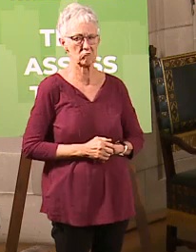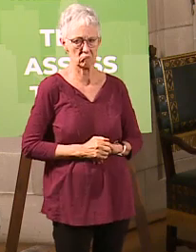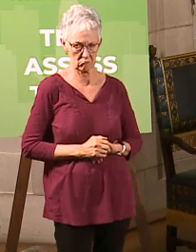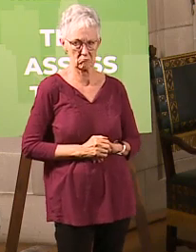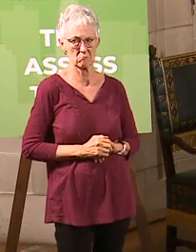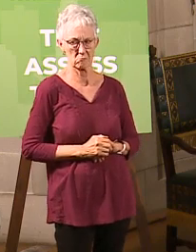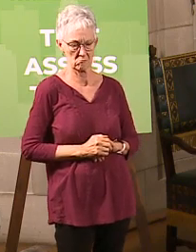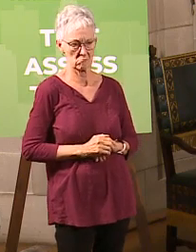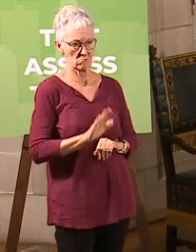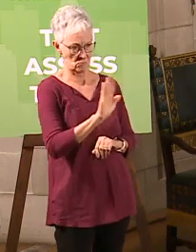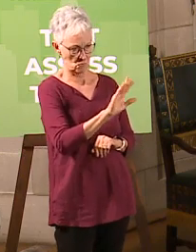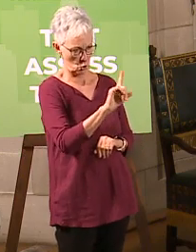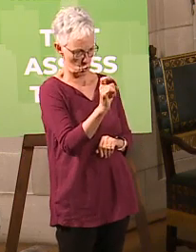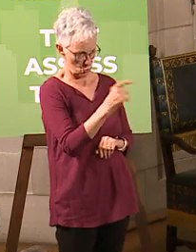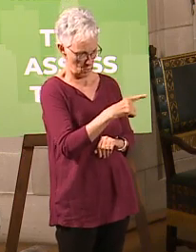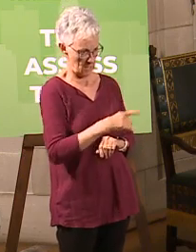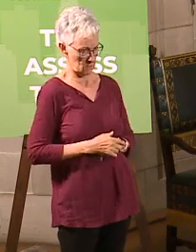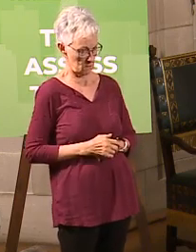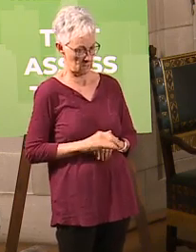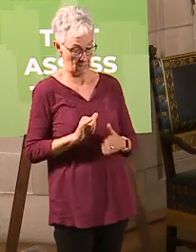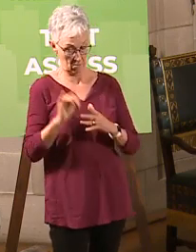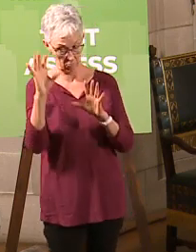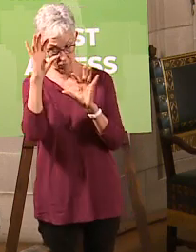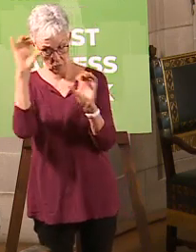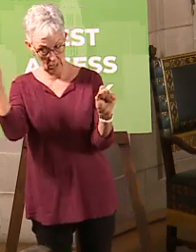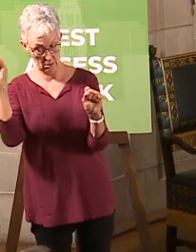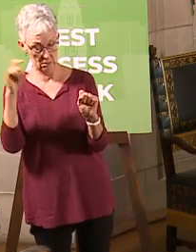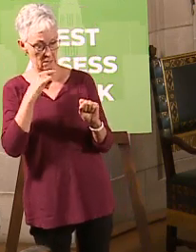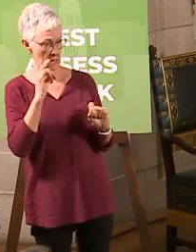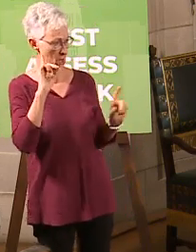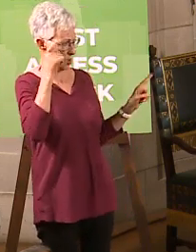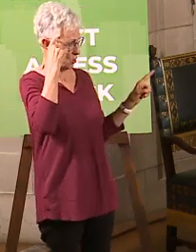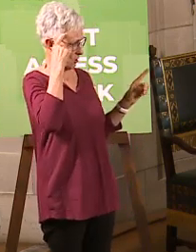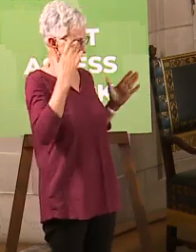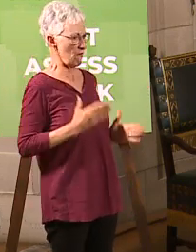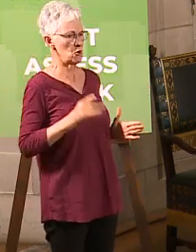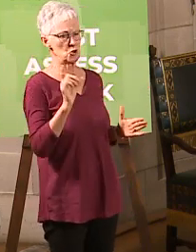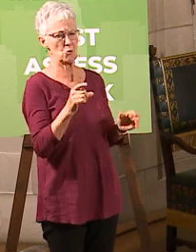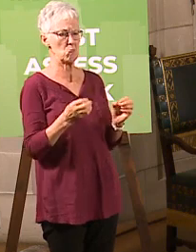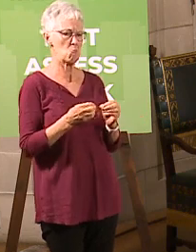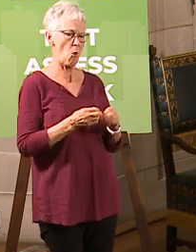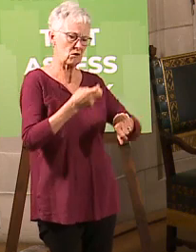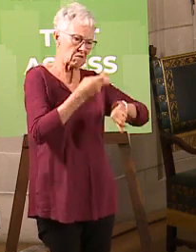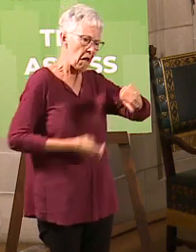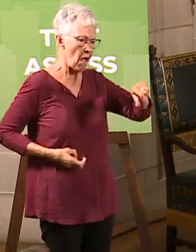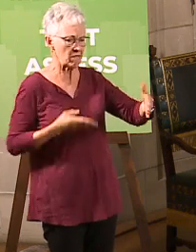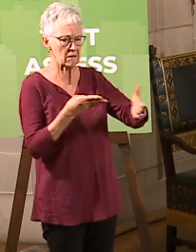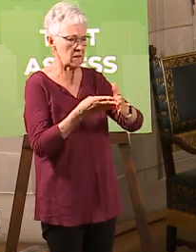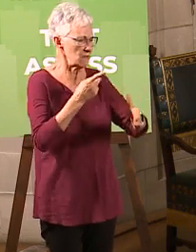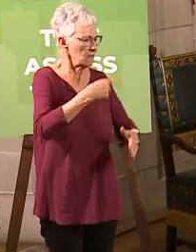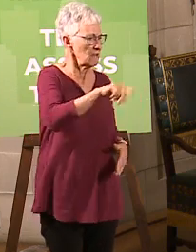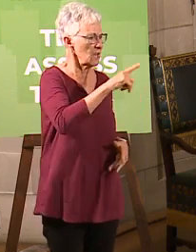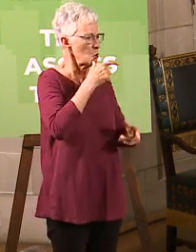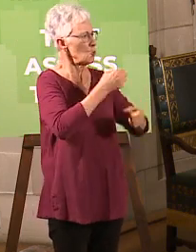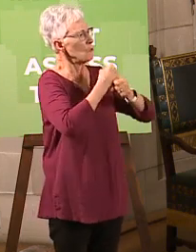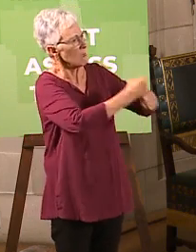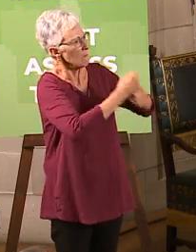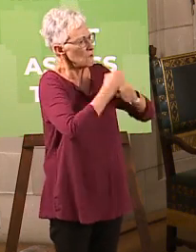for having to quarantine for 2 weeks for going there. Just wondering if there are